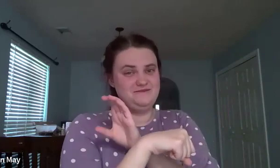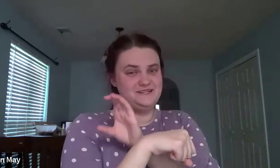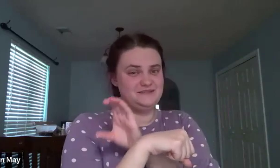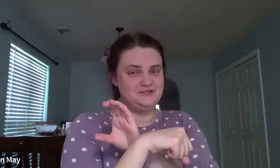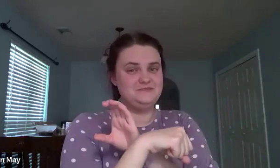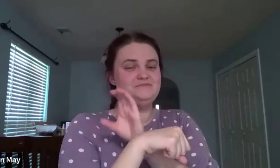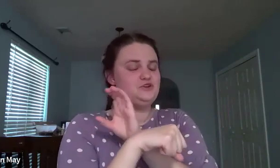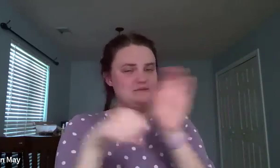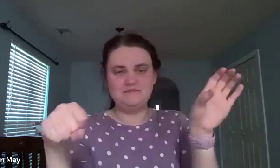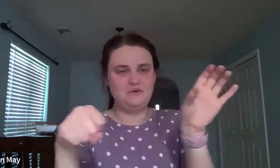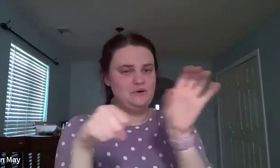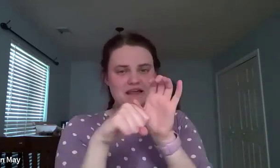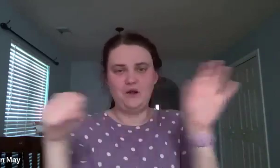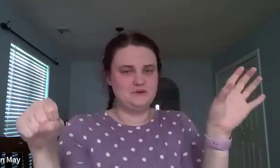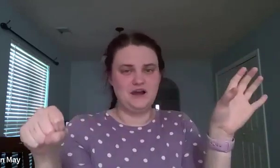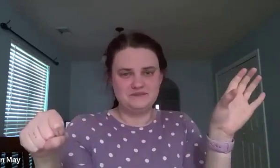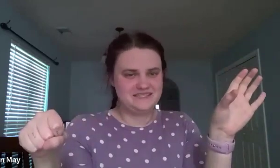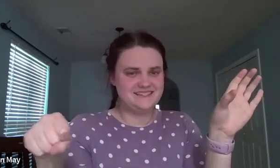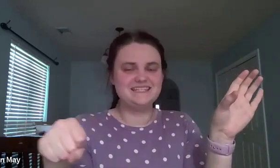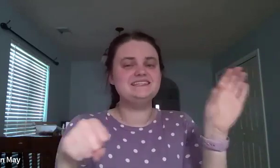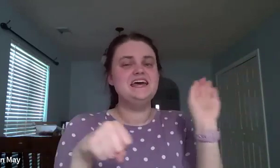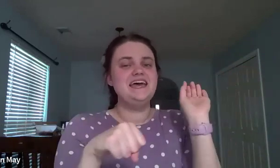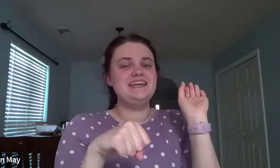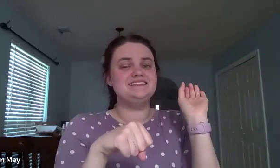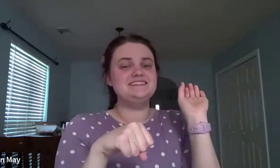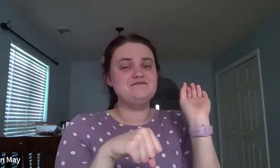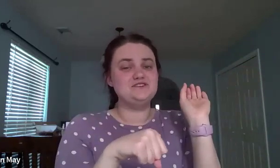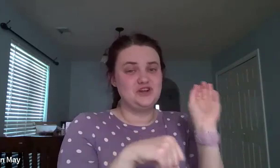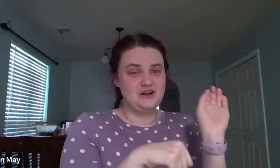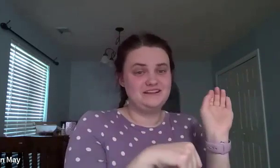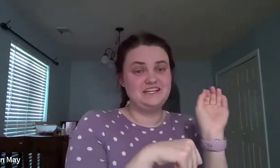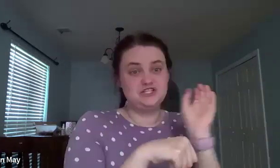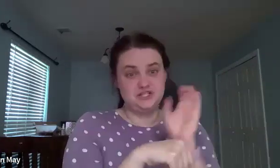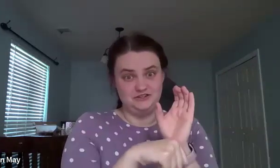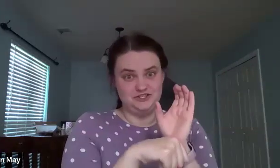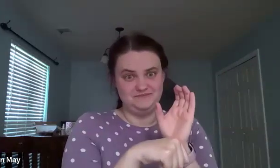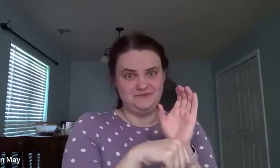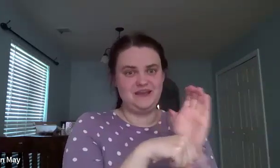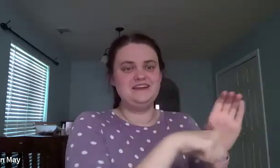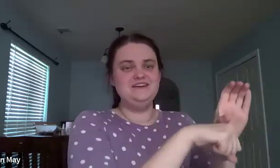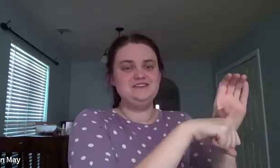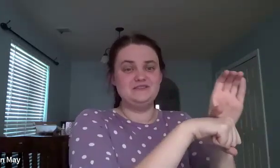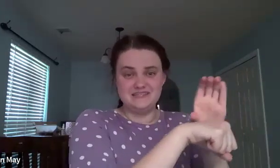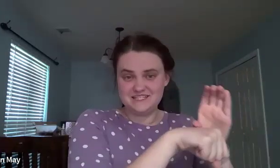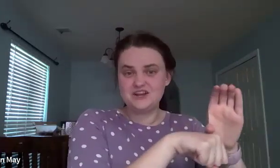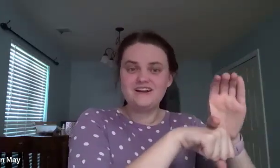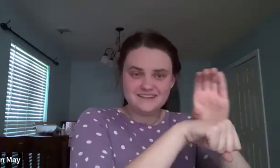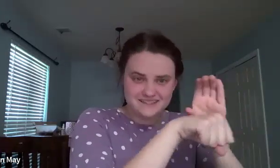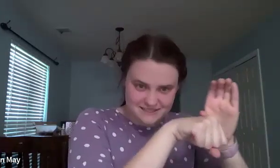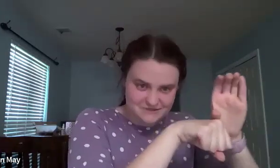very similar. Couldn't be more like almost opposite in the sense, is the sign for chocolate in church. Okay. So this is chocolate. You